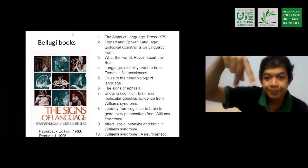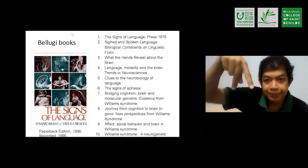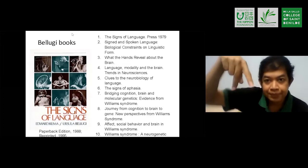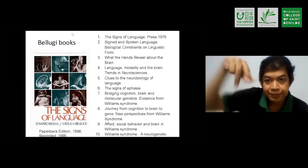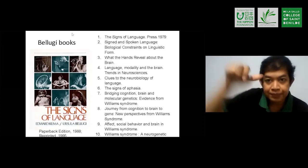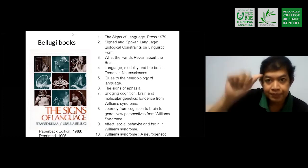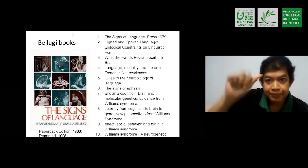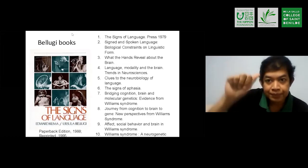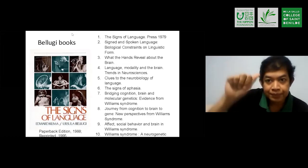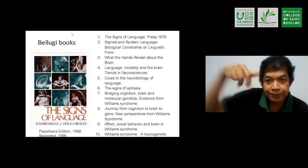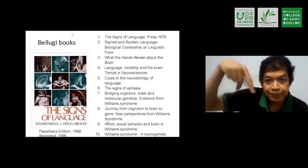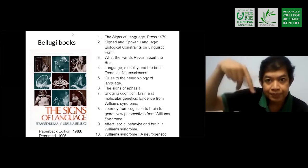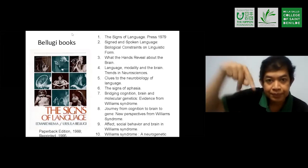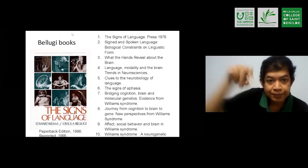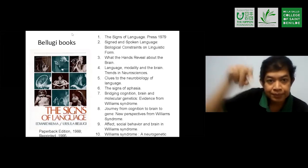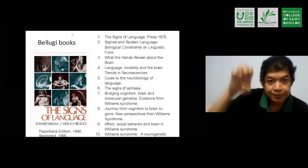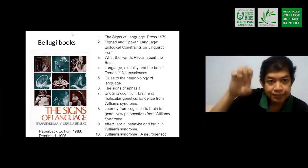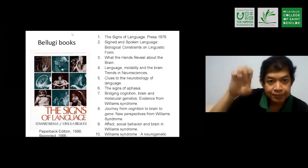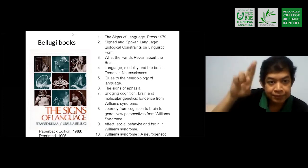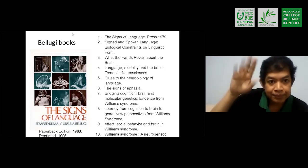So, okay.